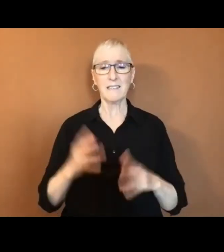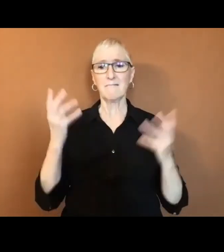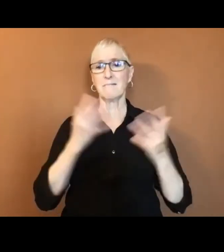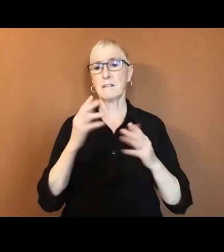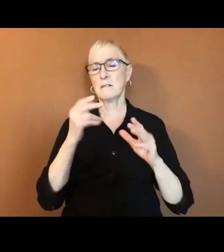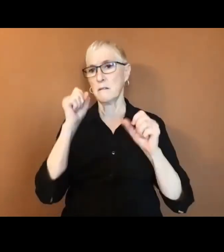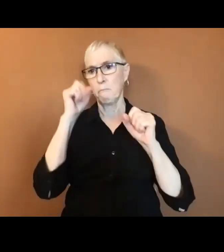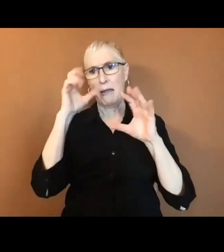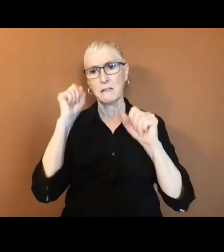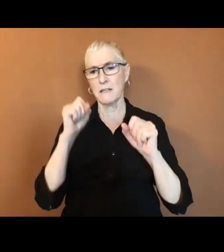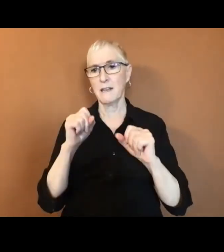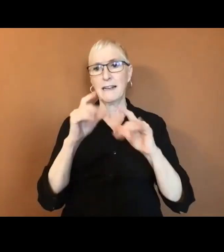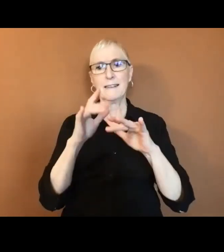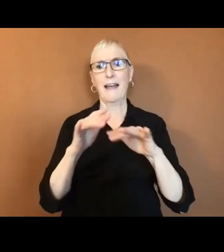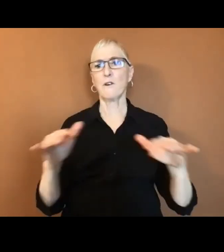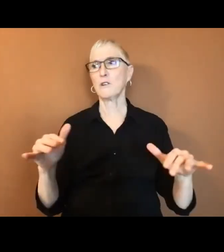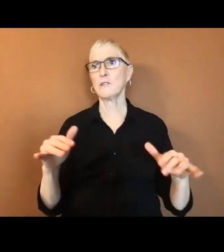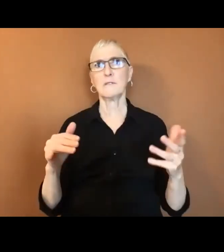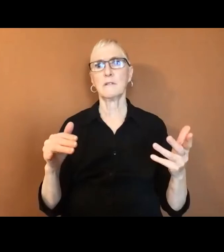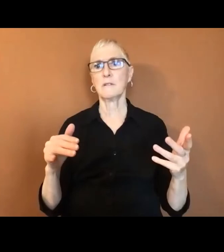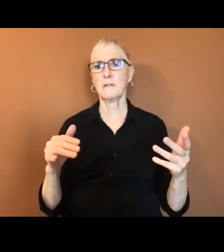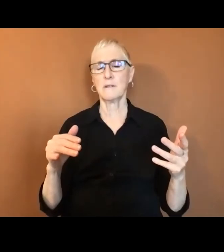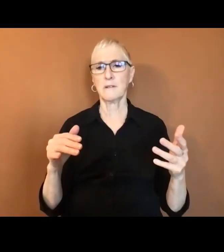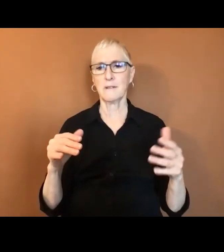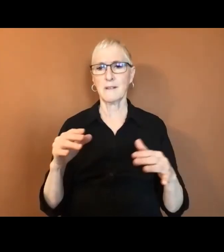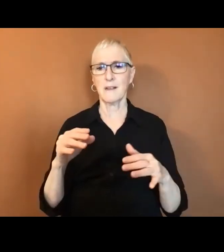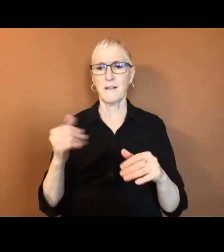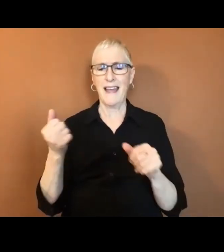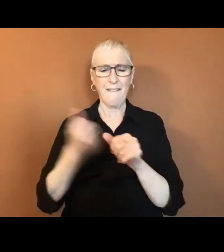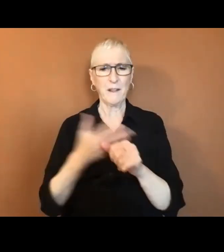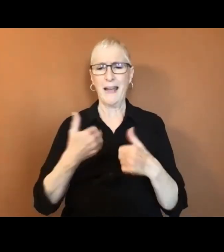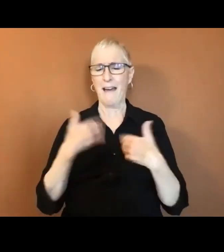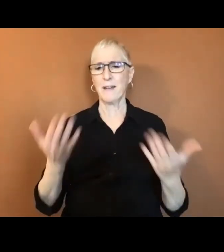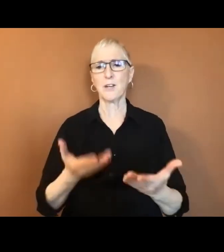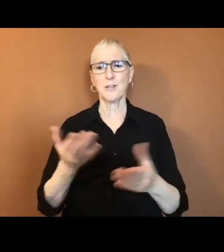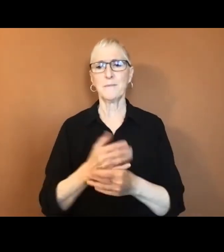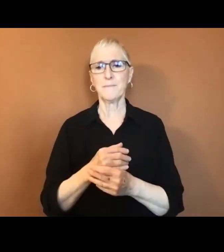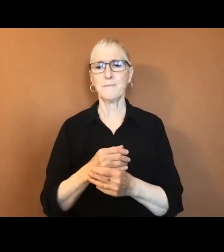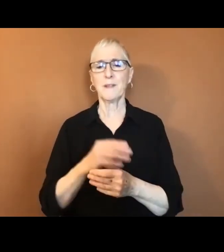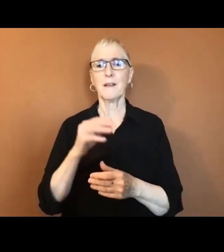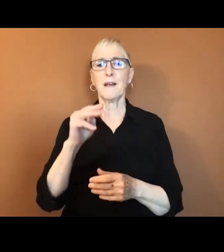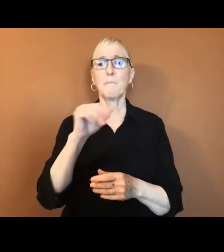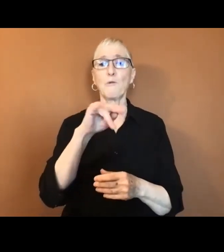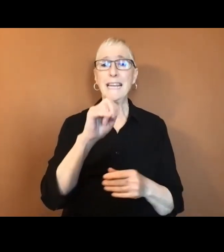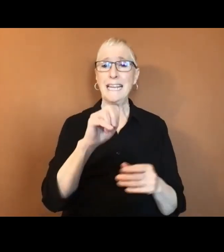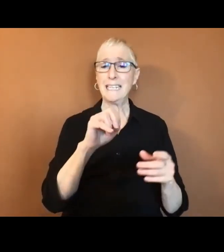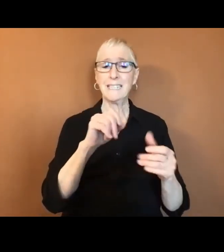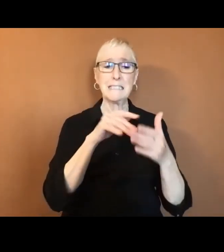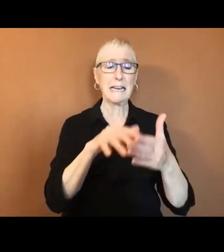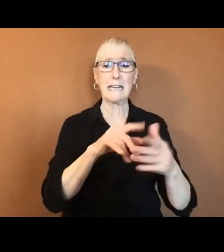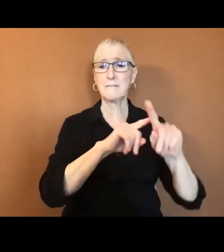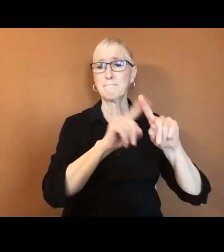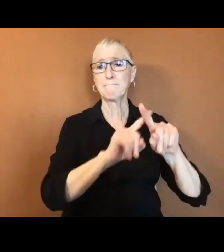just as diverse as all the taxa that we have here. So you have, as I mentioned, marine studying all kinds of things